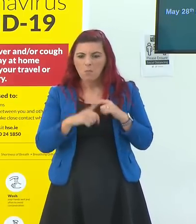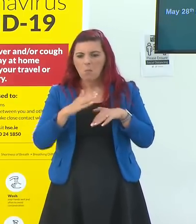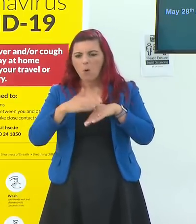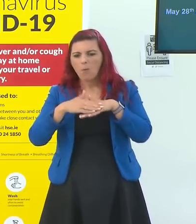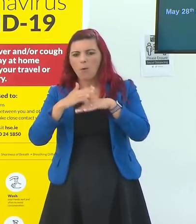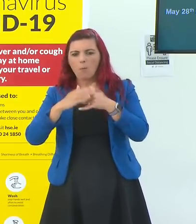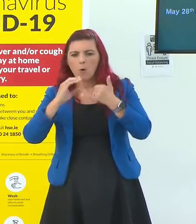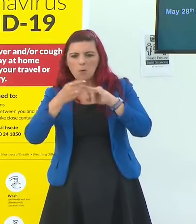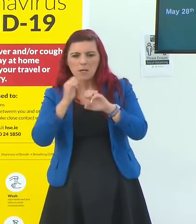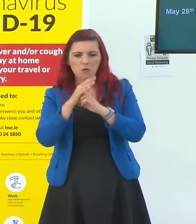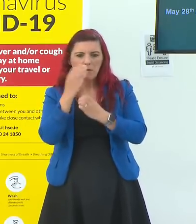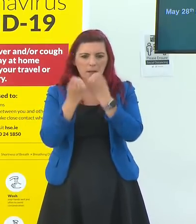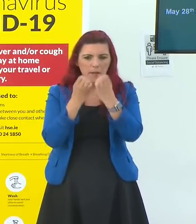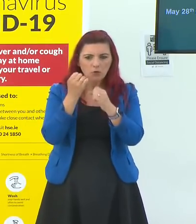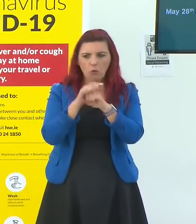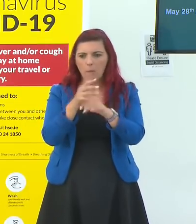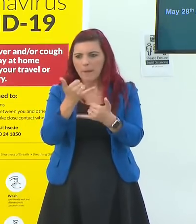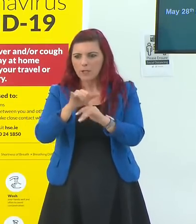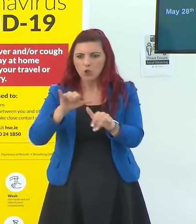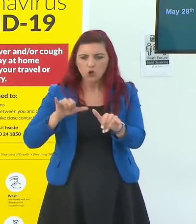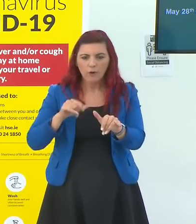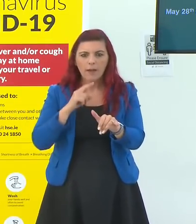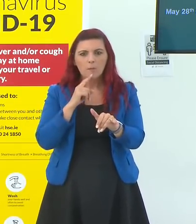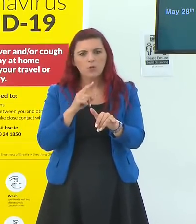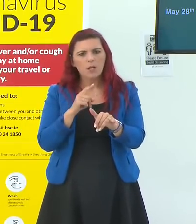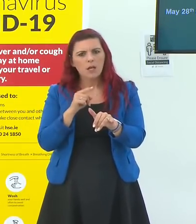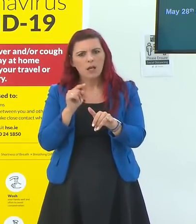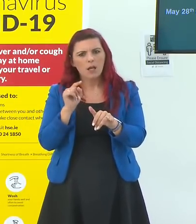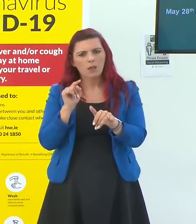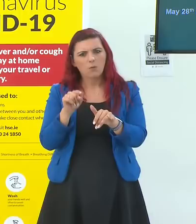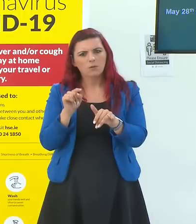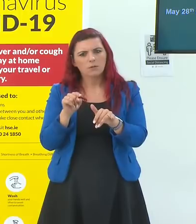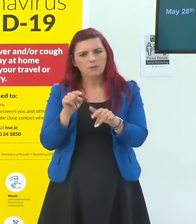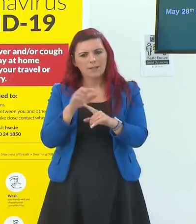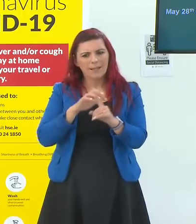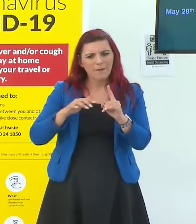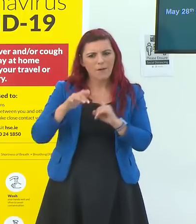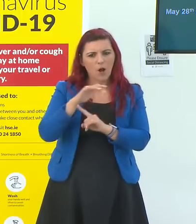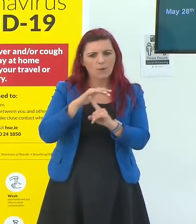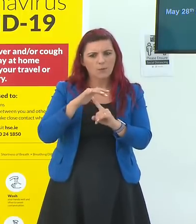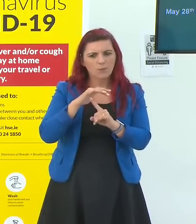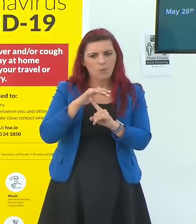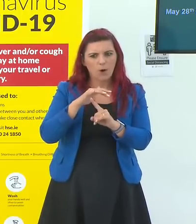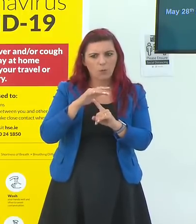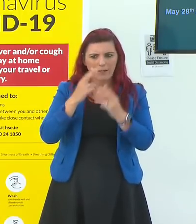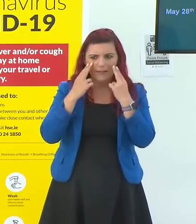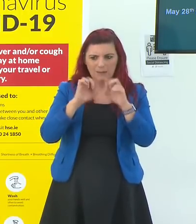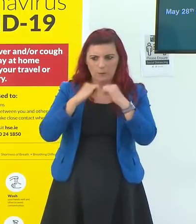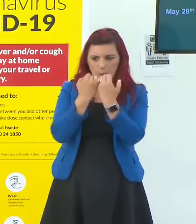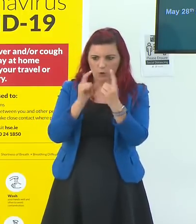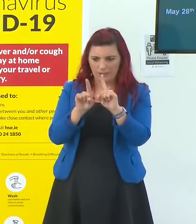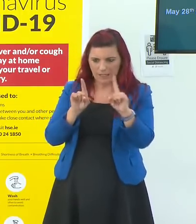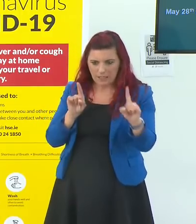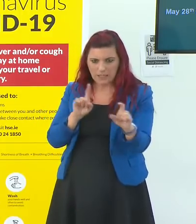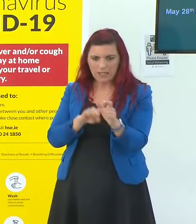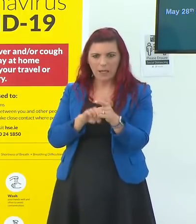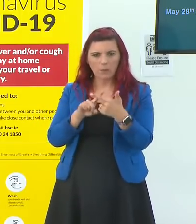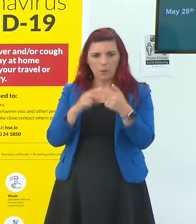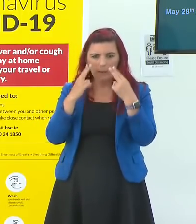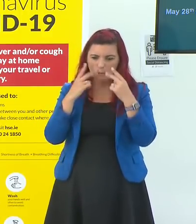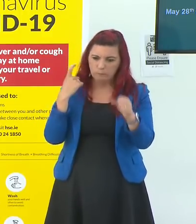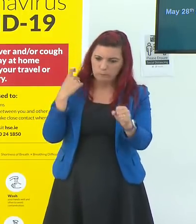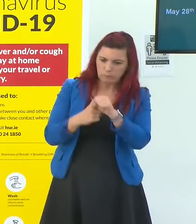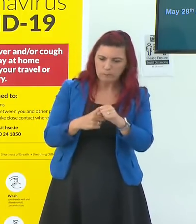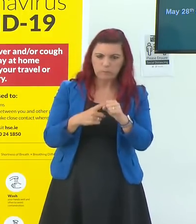tests, examination, and even surgery. That in an environment where distancing is required, where stringent